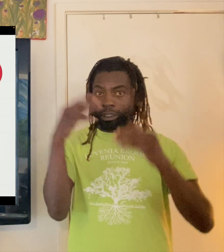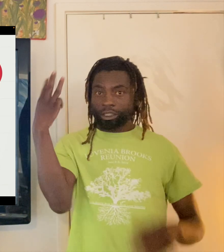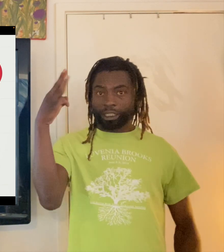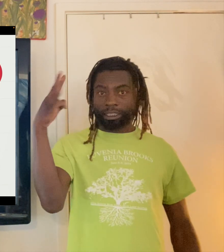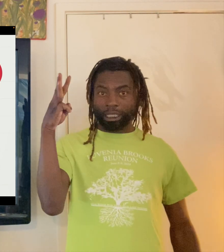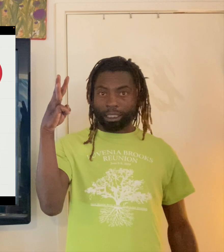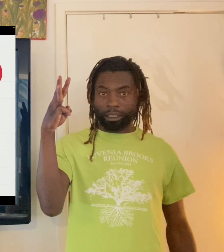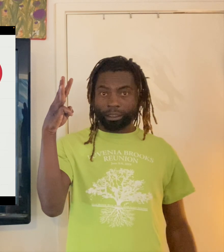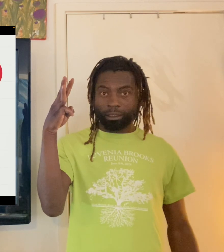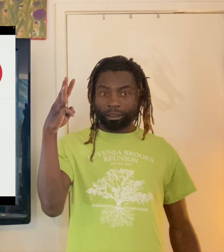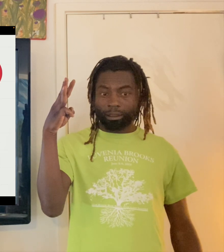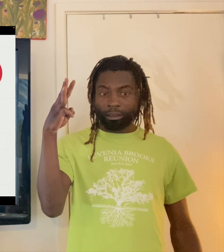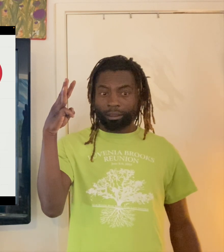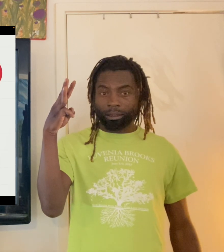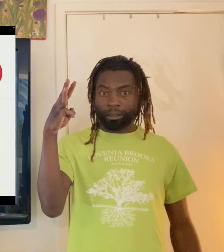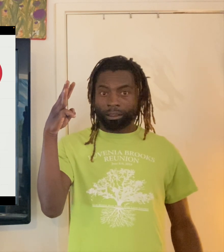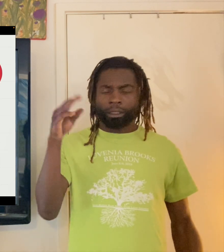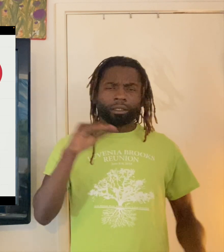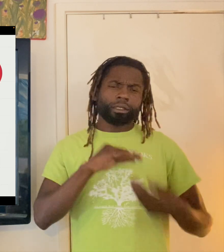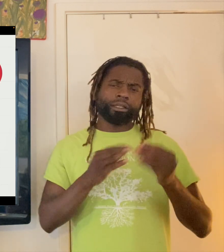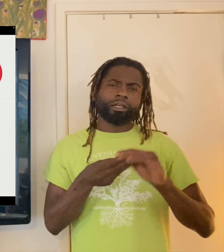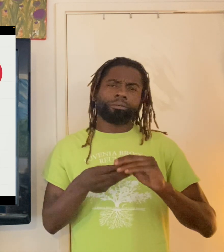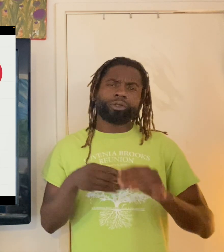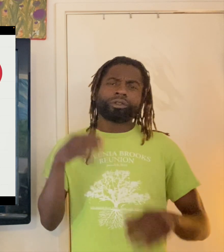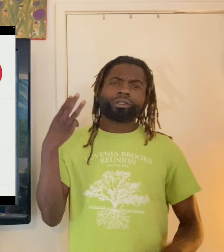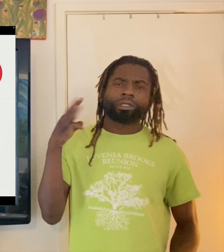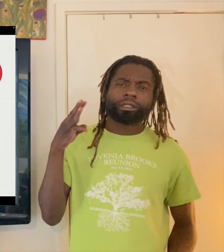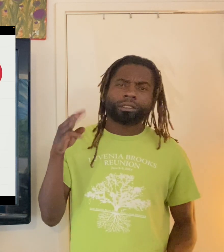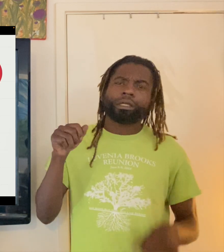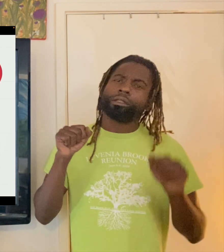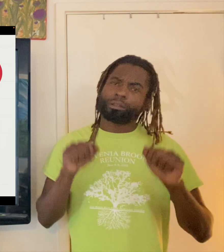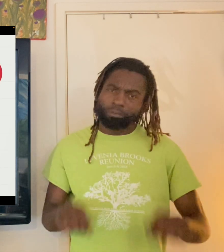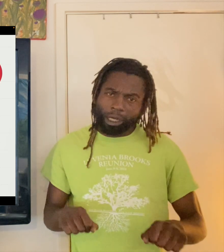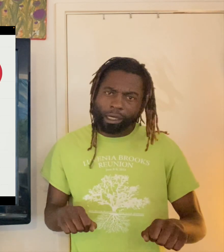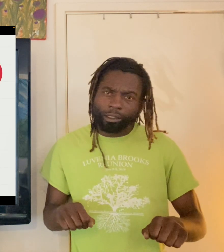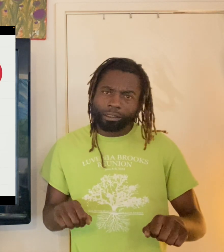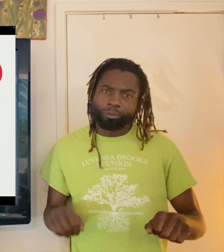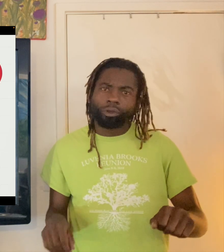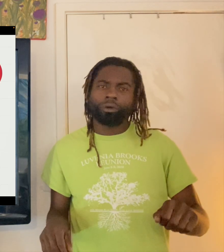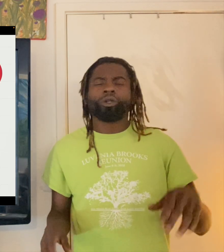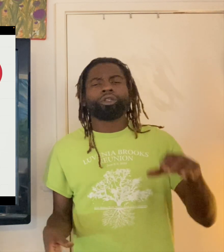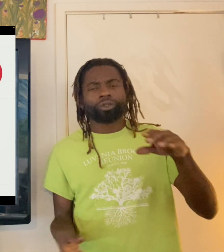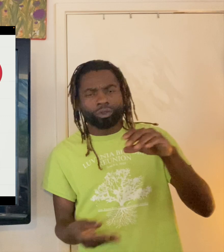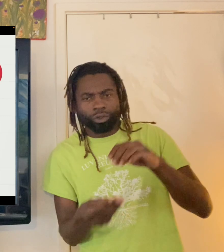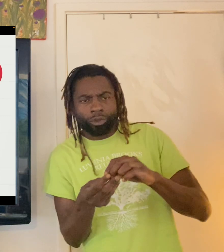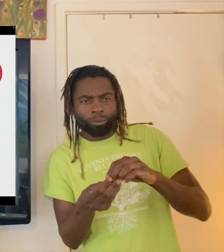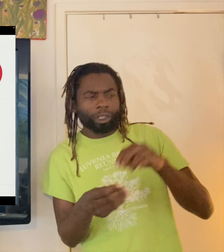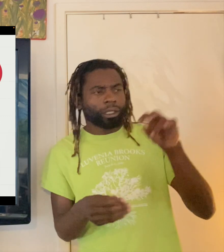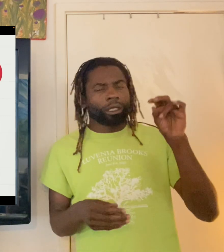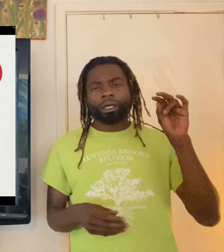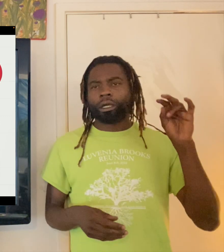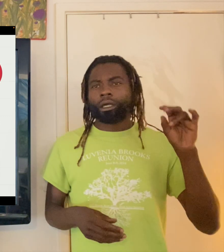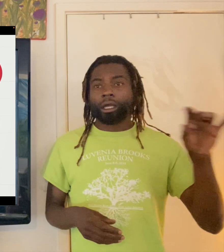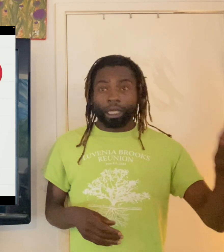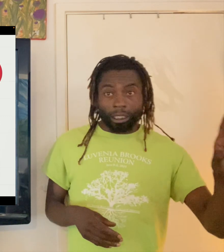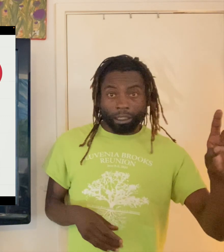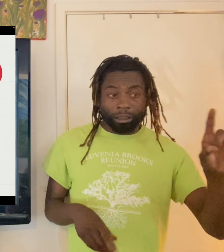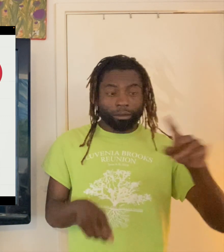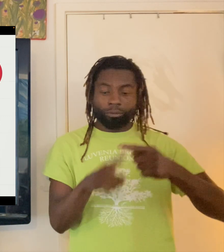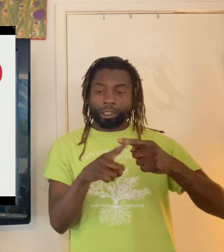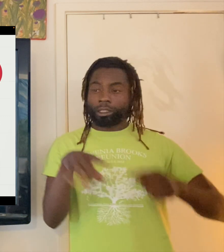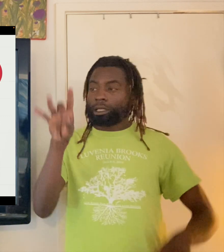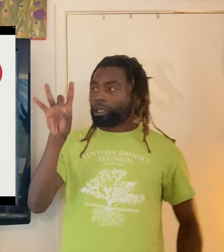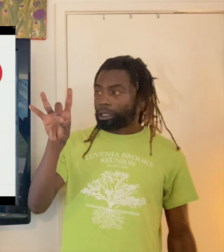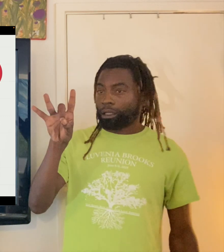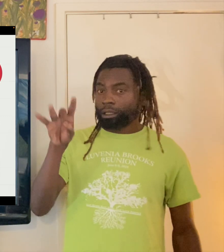is 16. So the number 16 can also be made up of the numbers 8 and